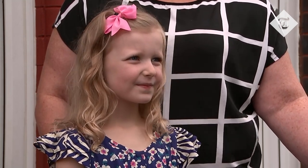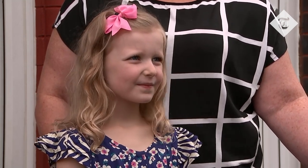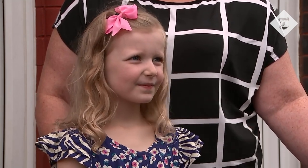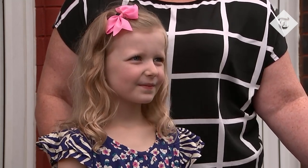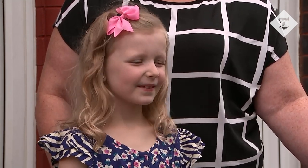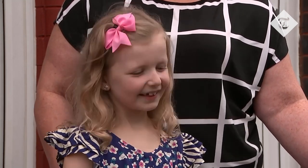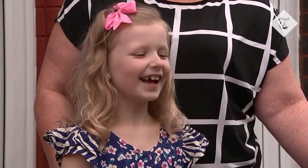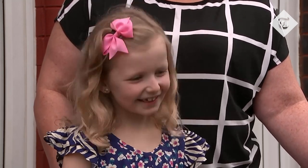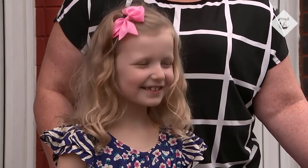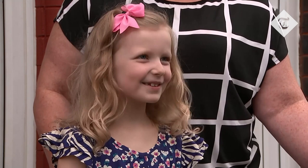now, would you say? Yes.